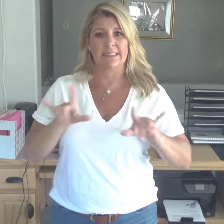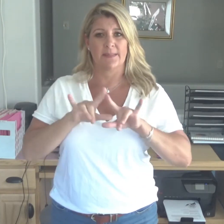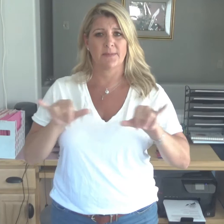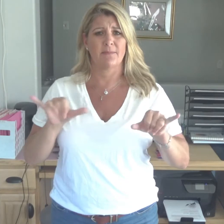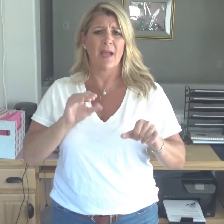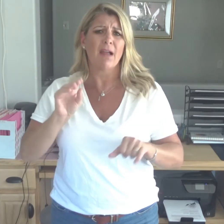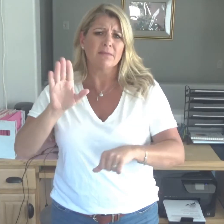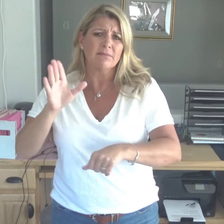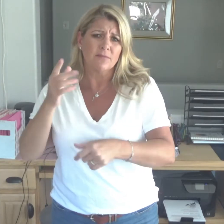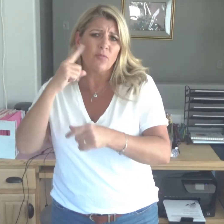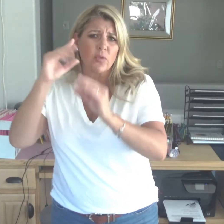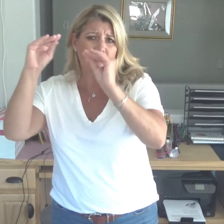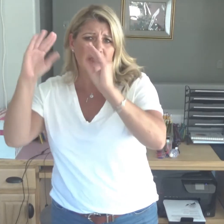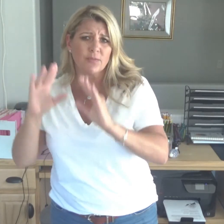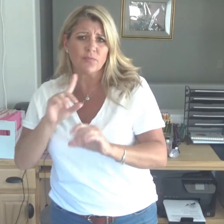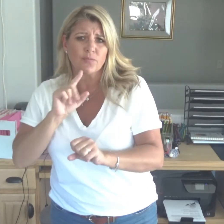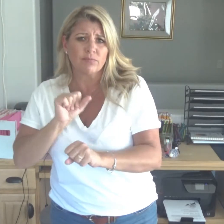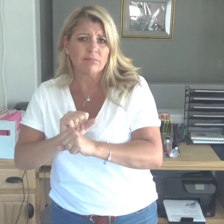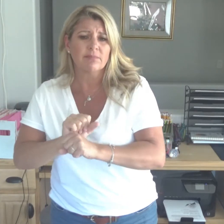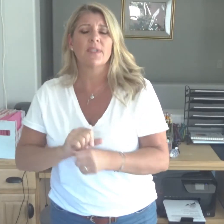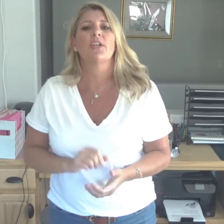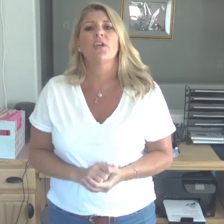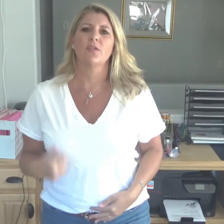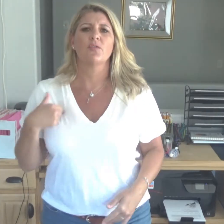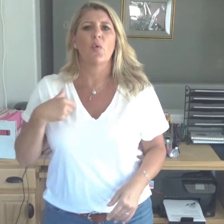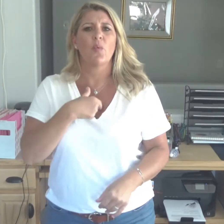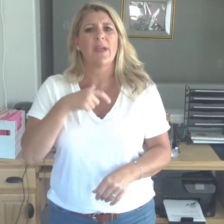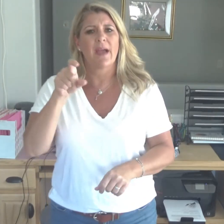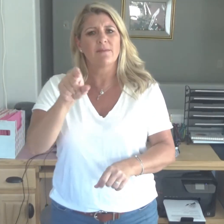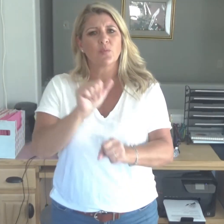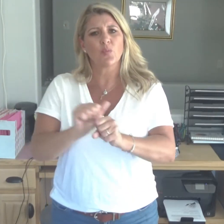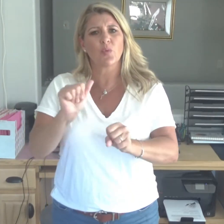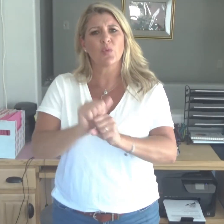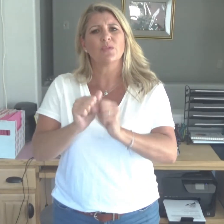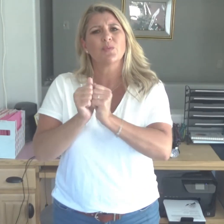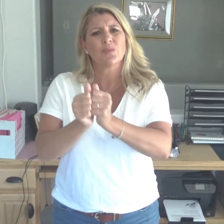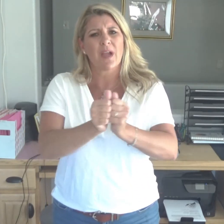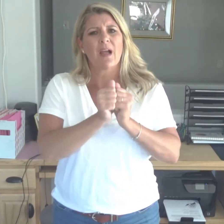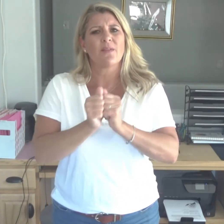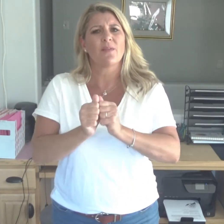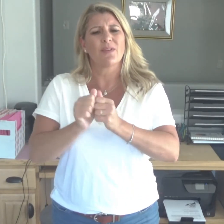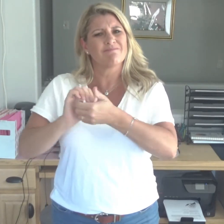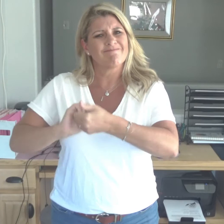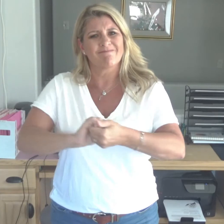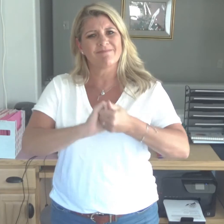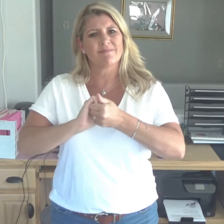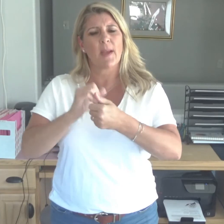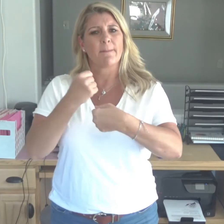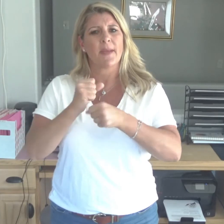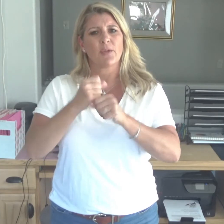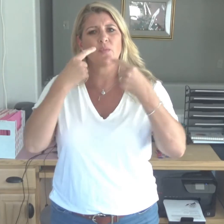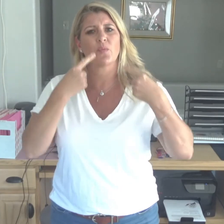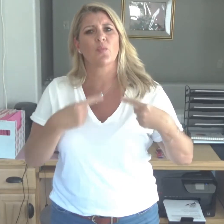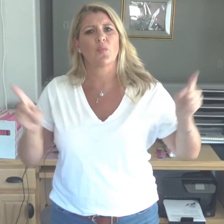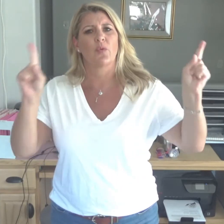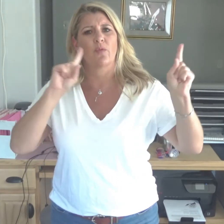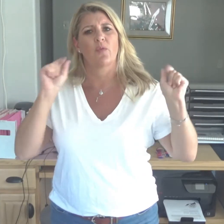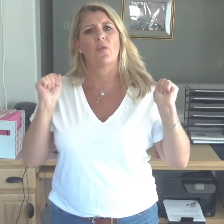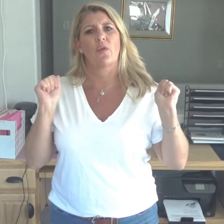our children, and of course for our teachers as well. We really need to work together as a partnership